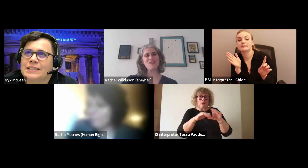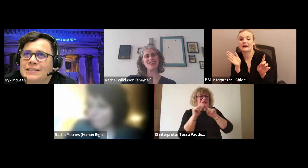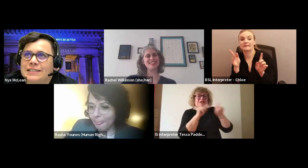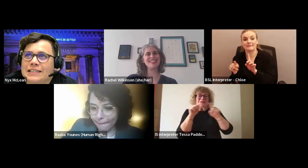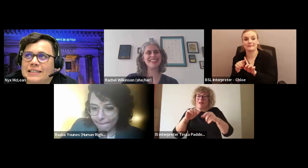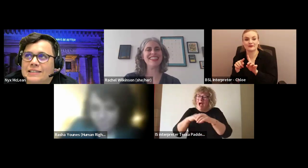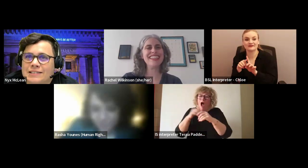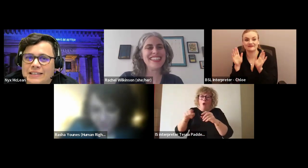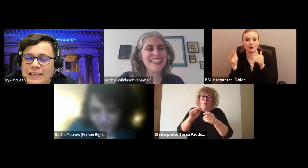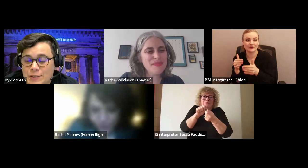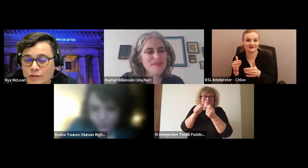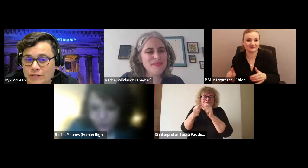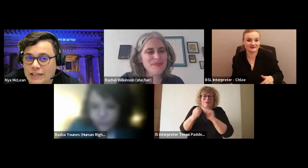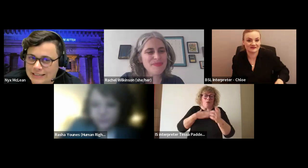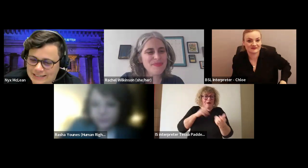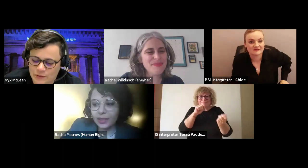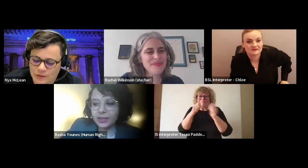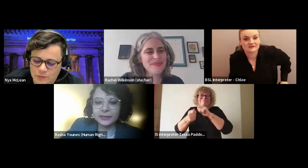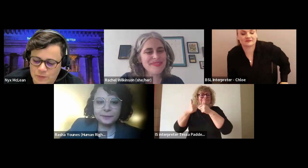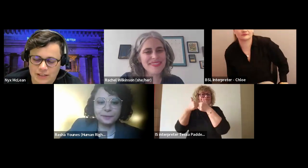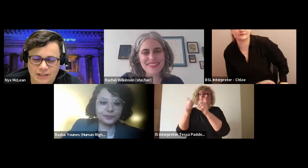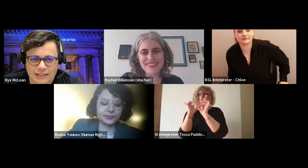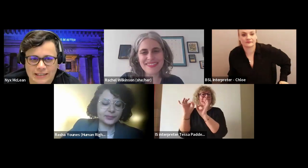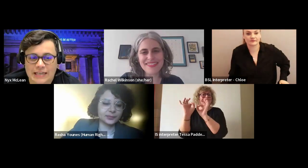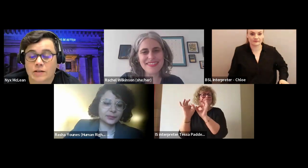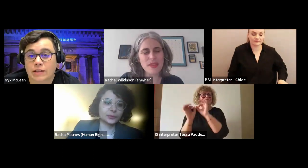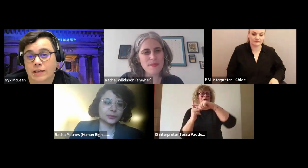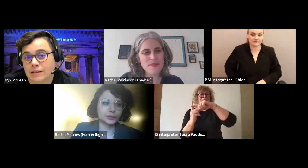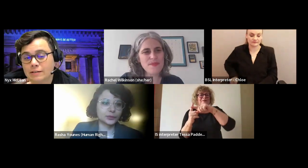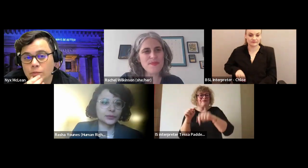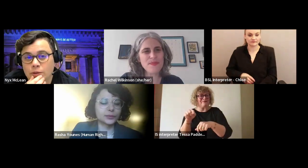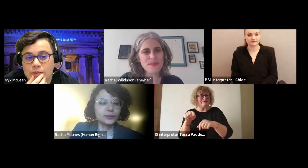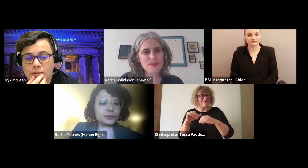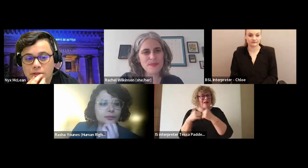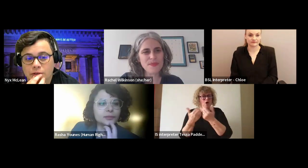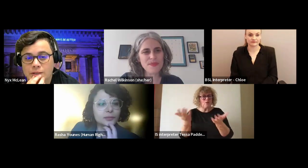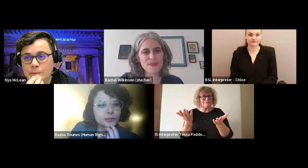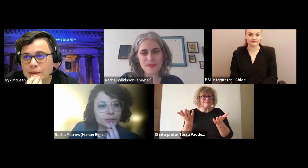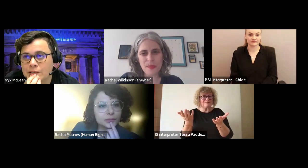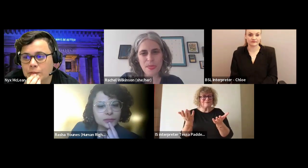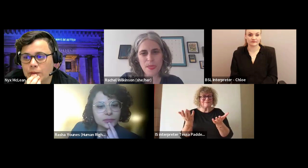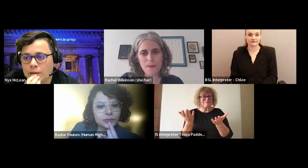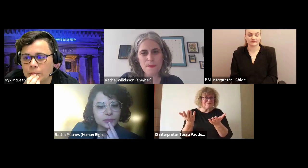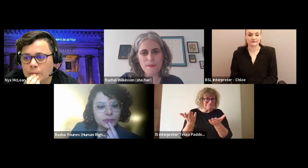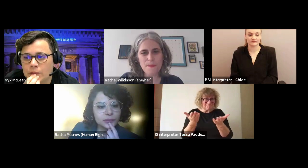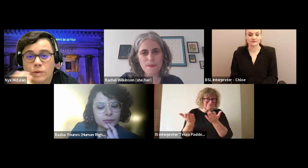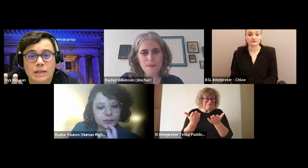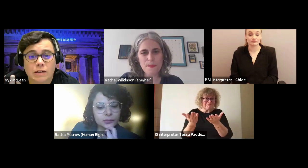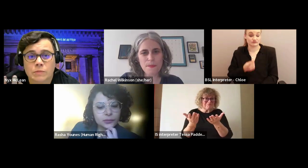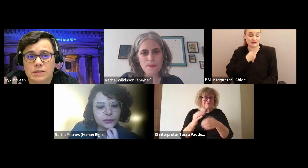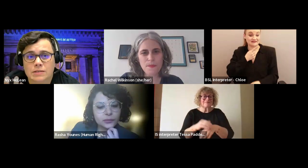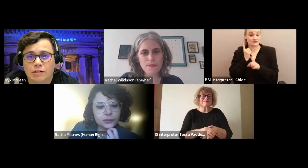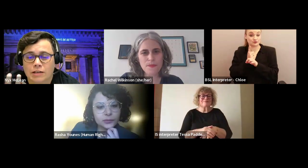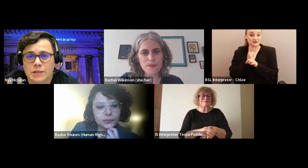positive focus. So it would be, yeah, so I what I was going to speak to was